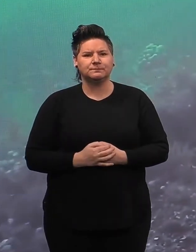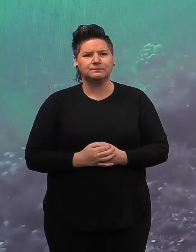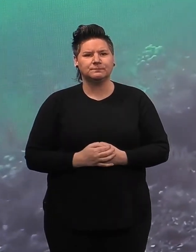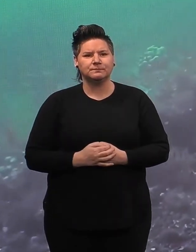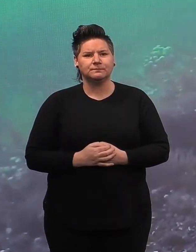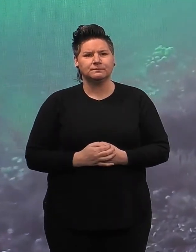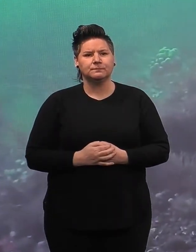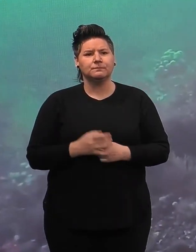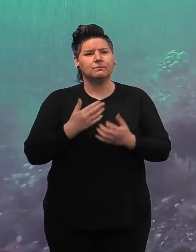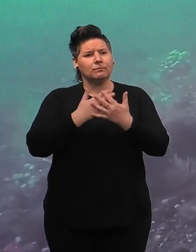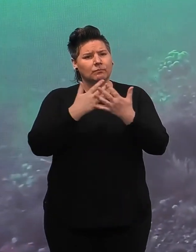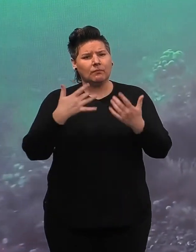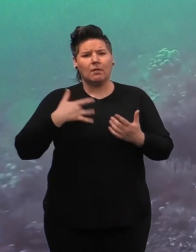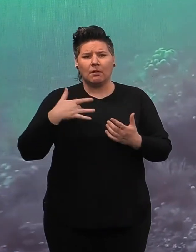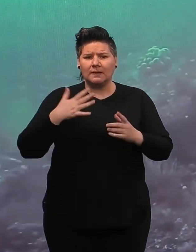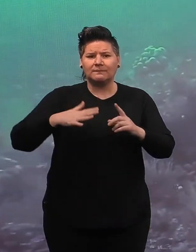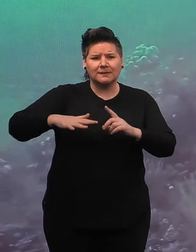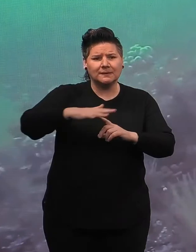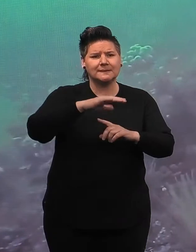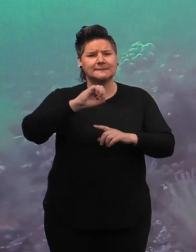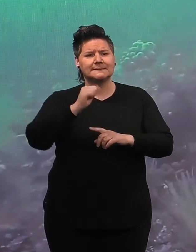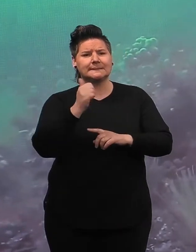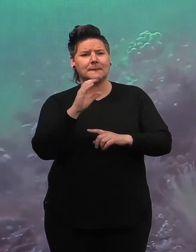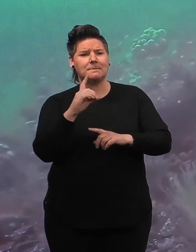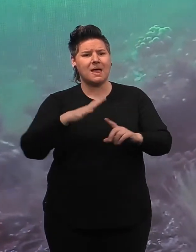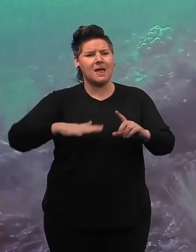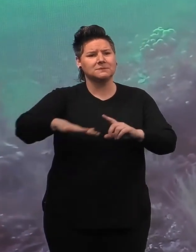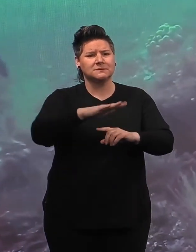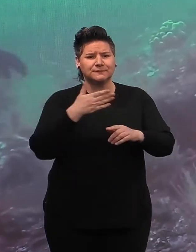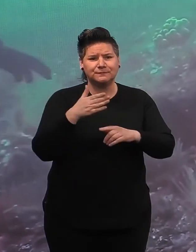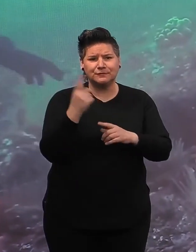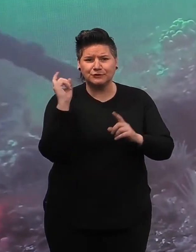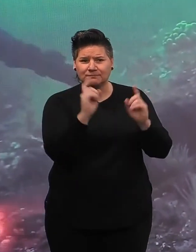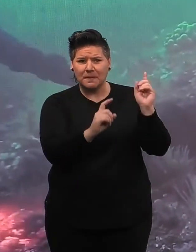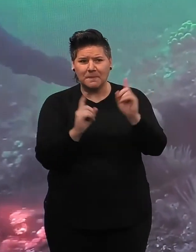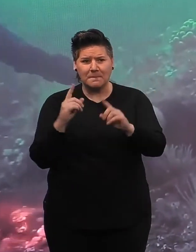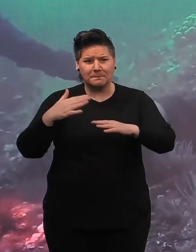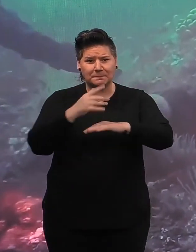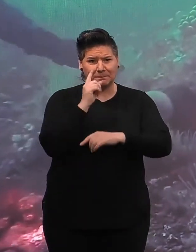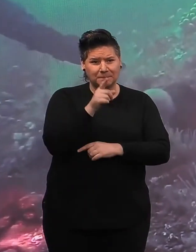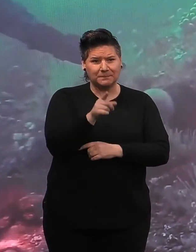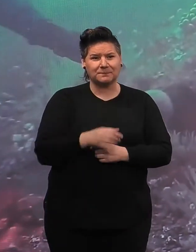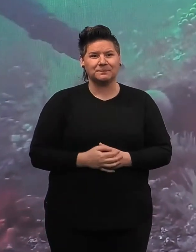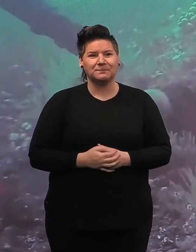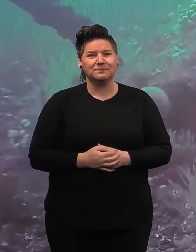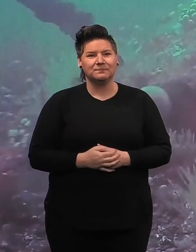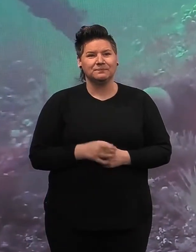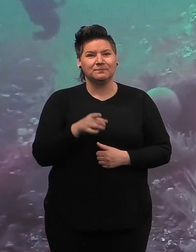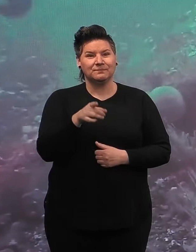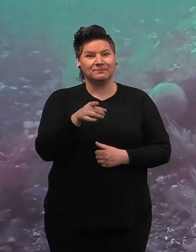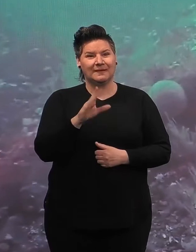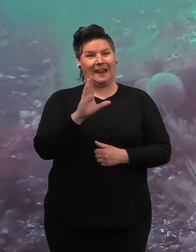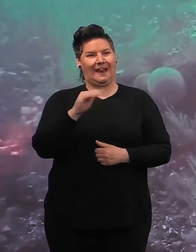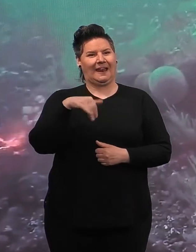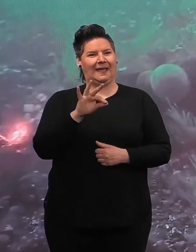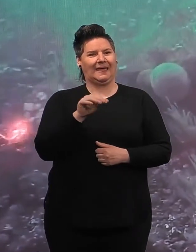there's a lot of things living on the seabed. This fish coming towards us here is a ling. Ling are quite large fish. This